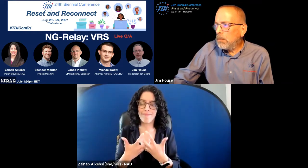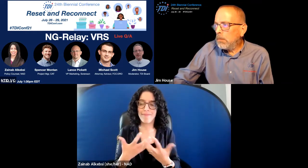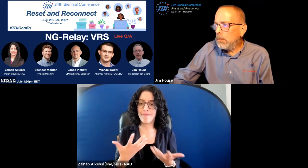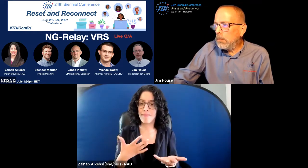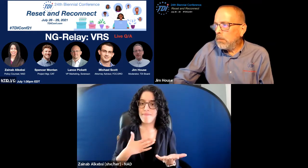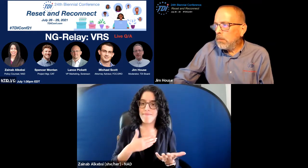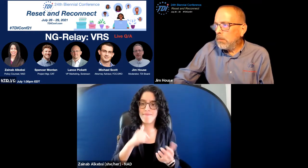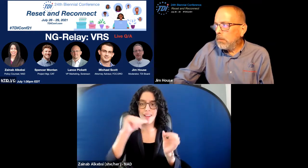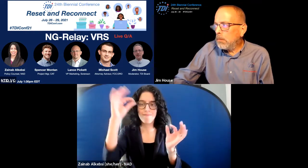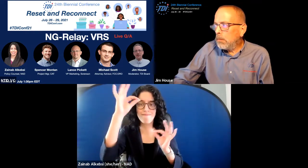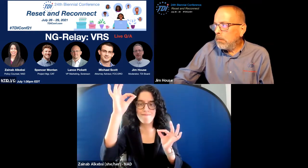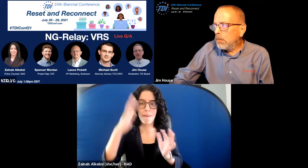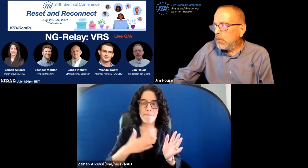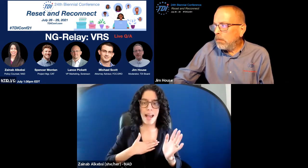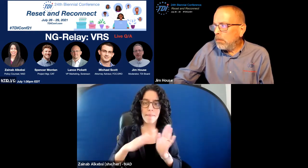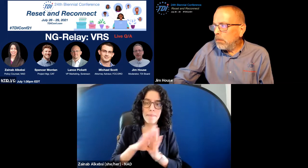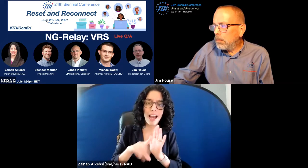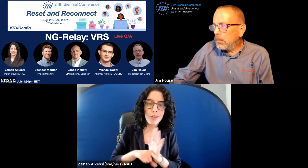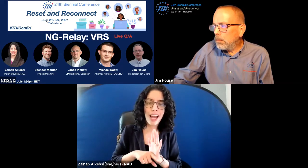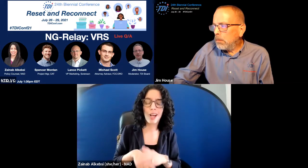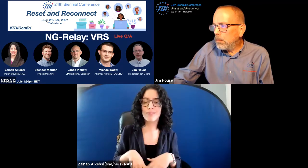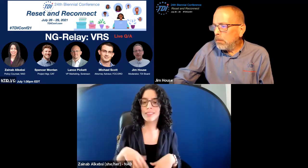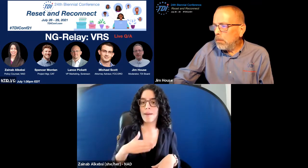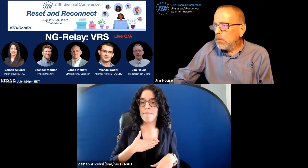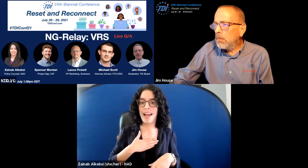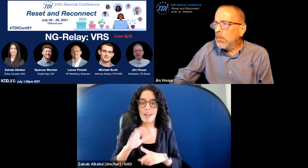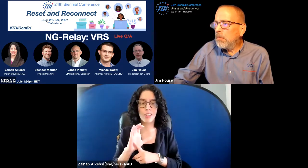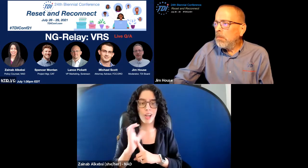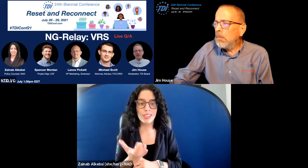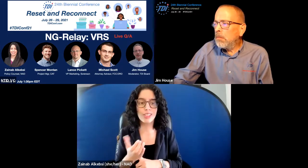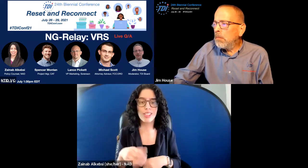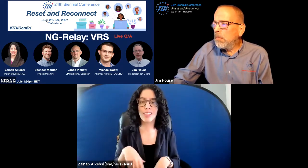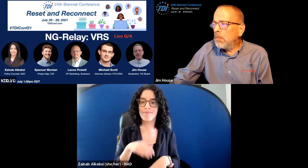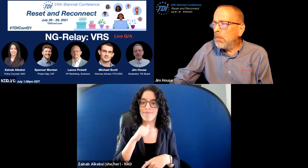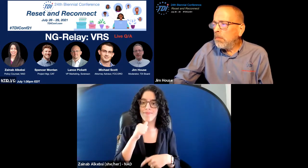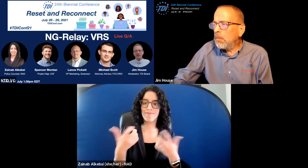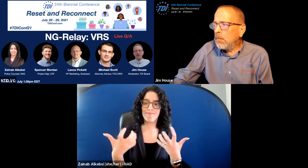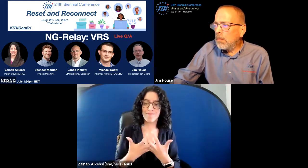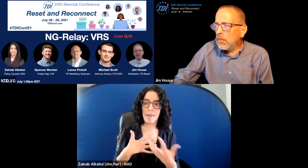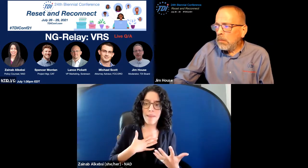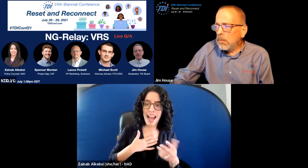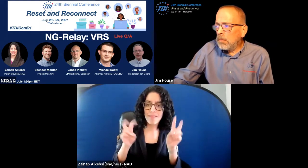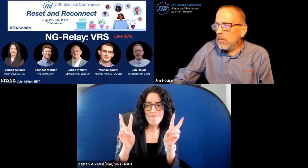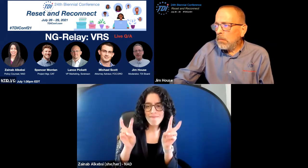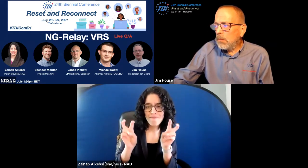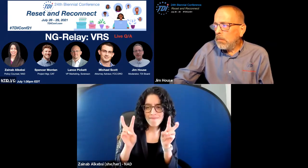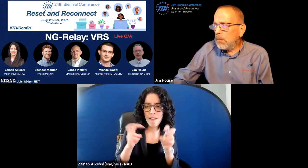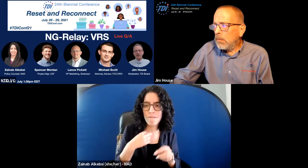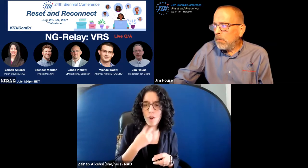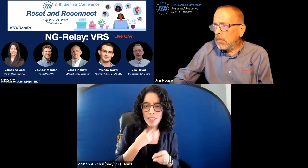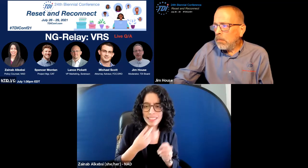the interpreters are white and they don't necessarily fit in with my background or my culture. They don't